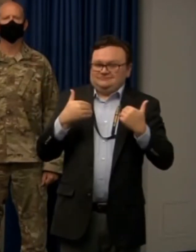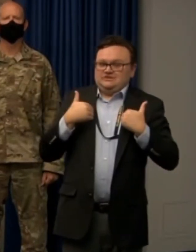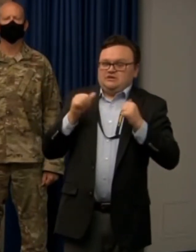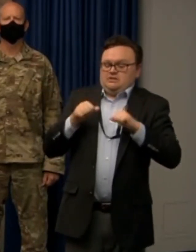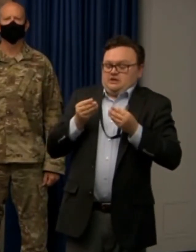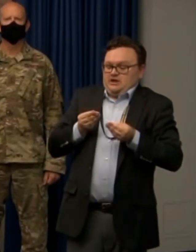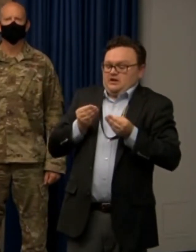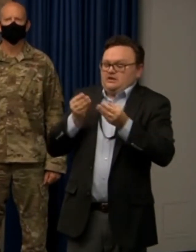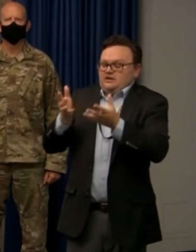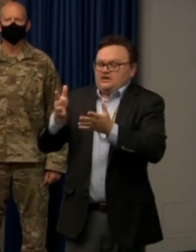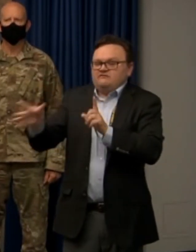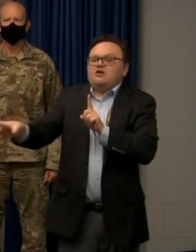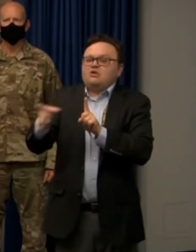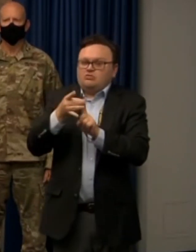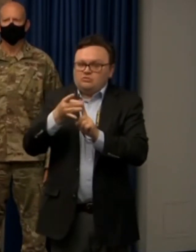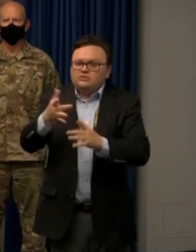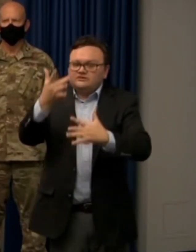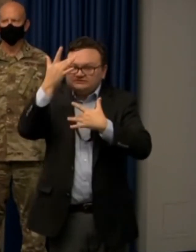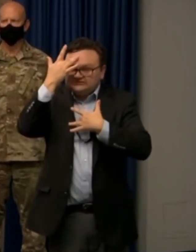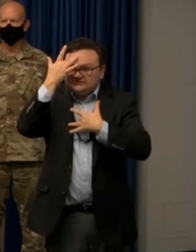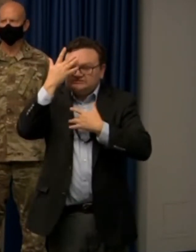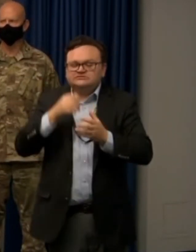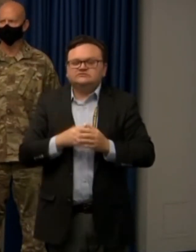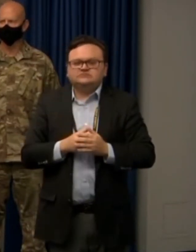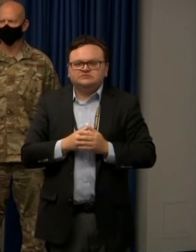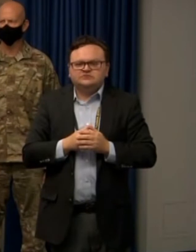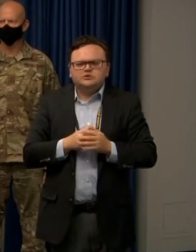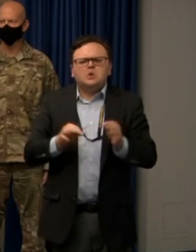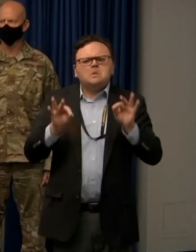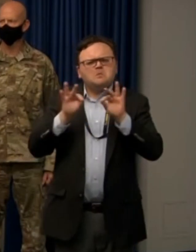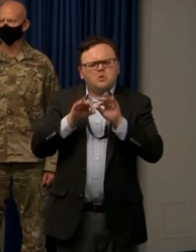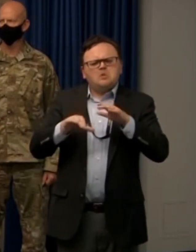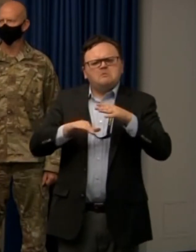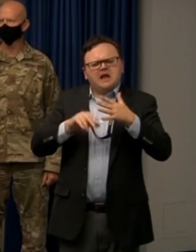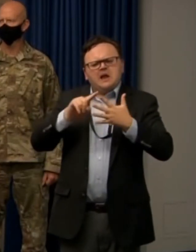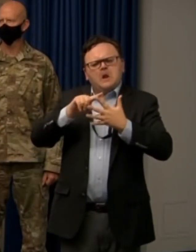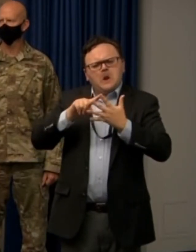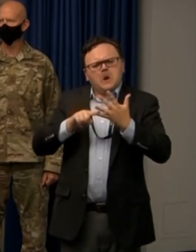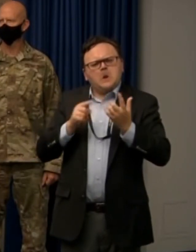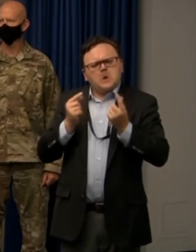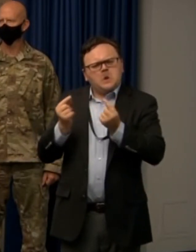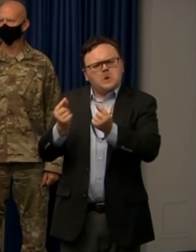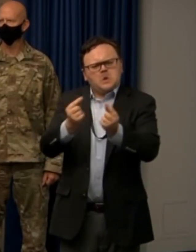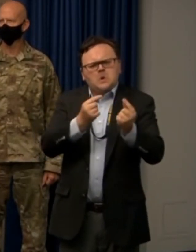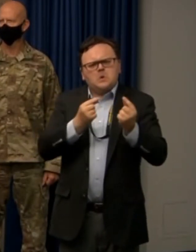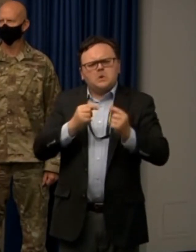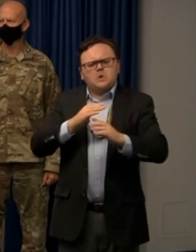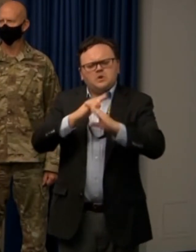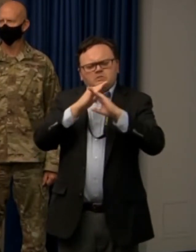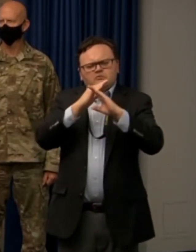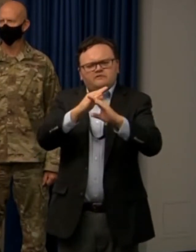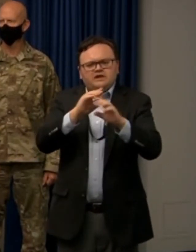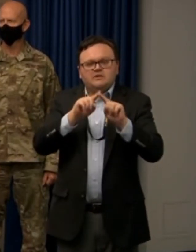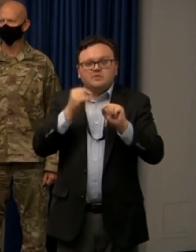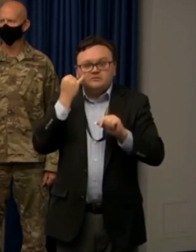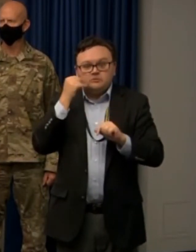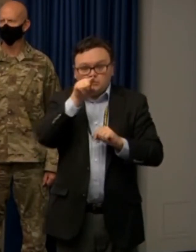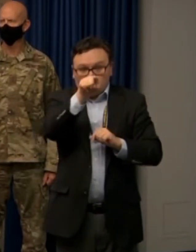And so if we really just not only do the basic things, but particularly, if you're somebody who may be